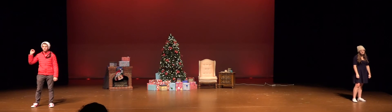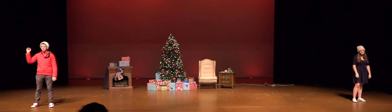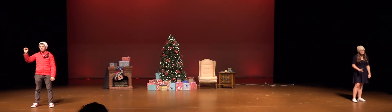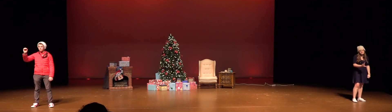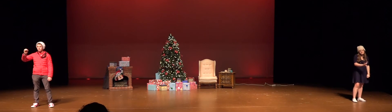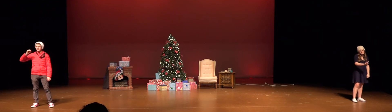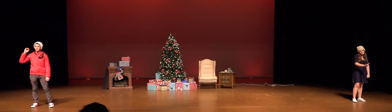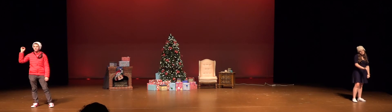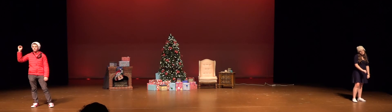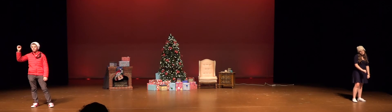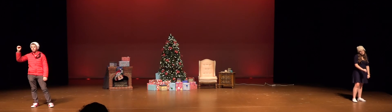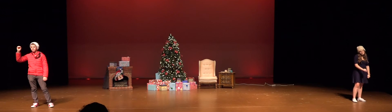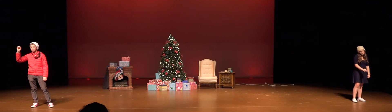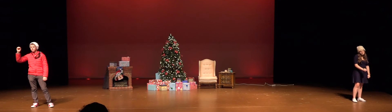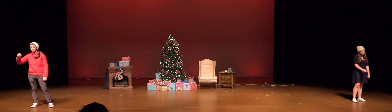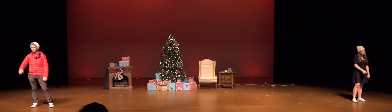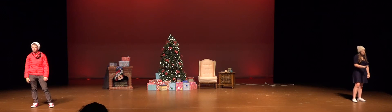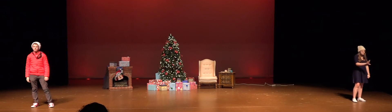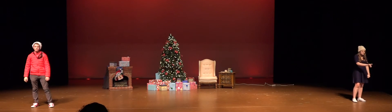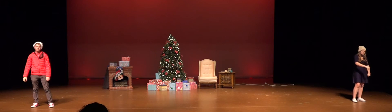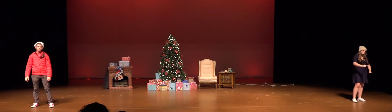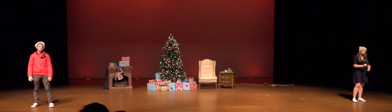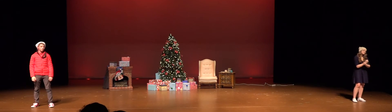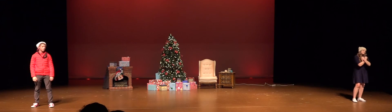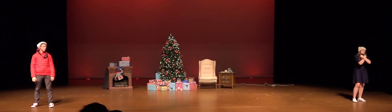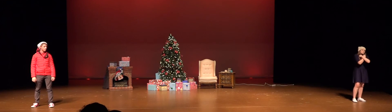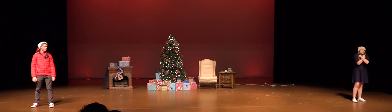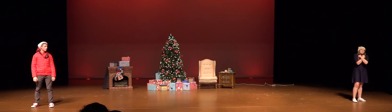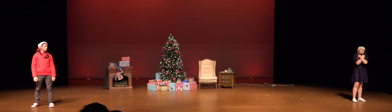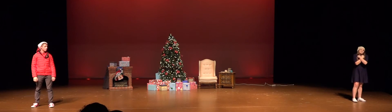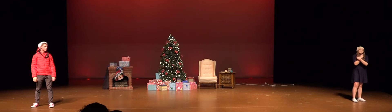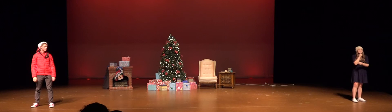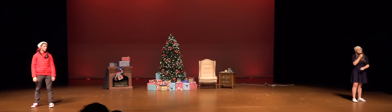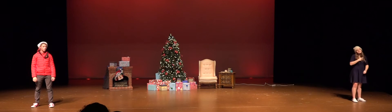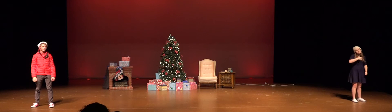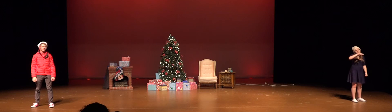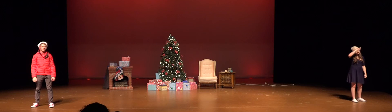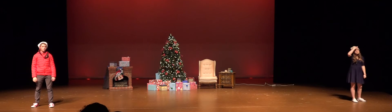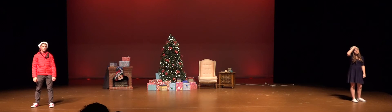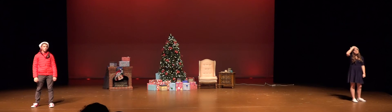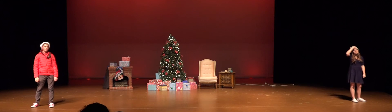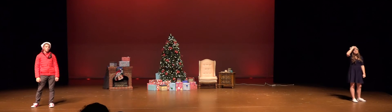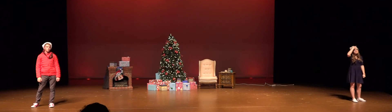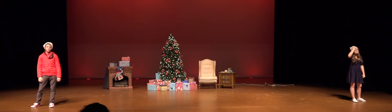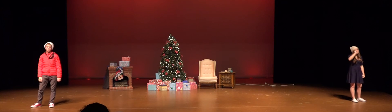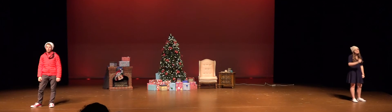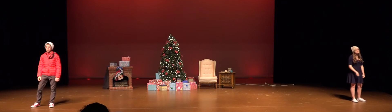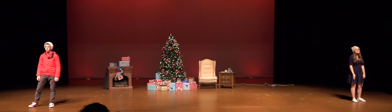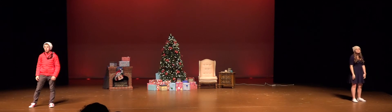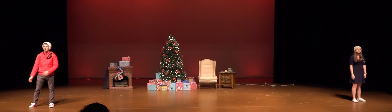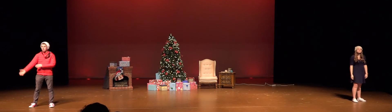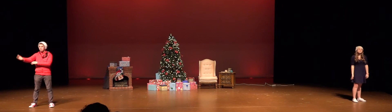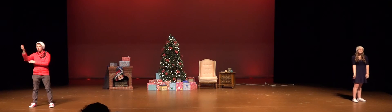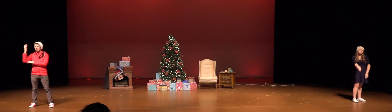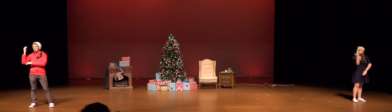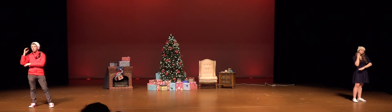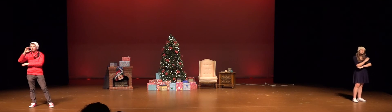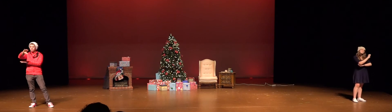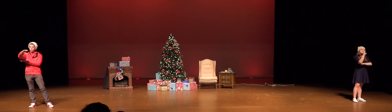Ooh, ooh, now I've found a real love You'll never fool me again Last